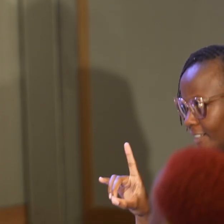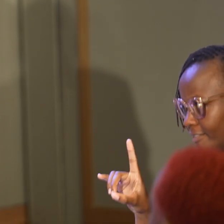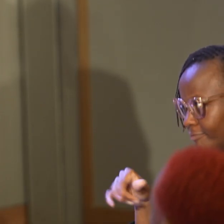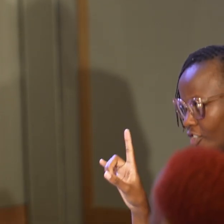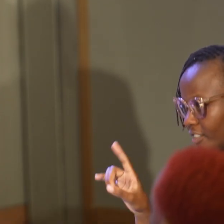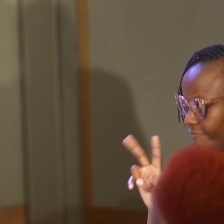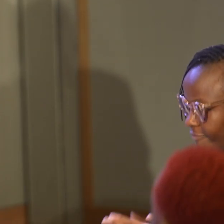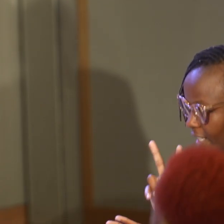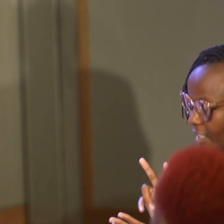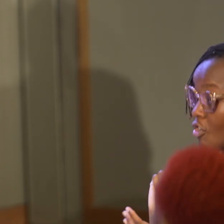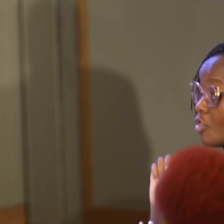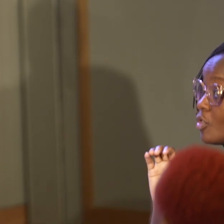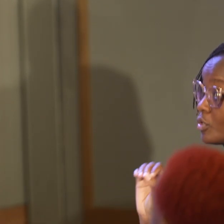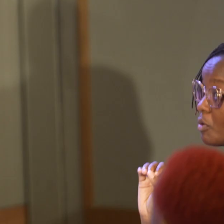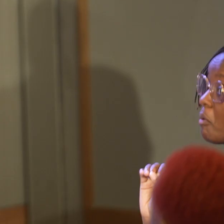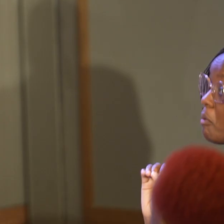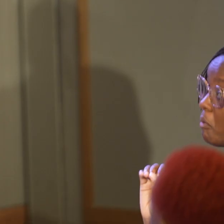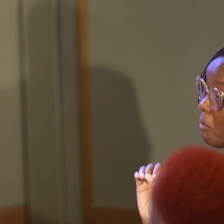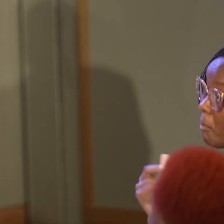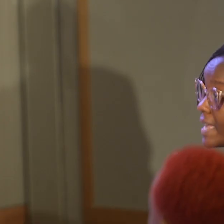So I think